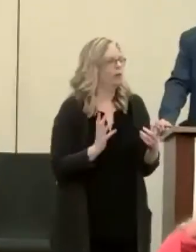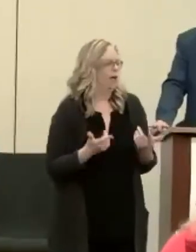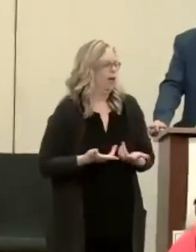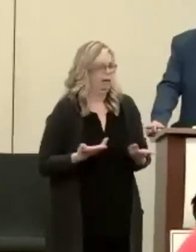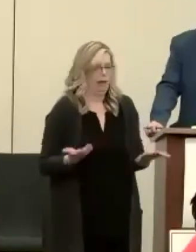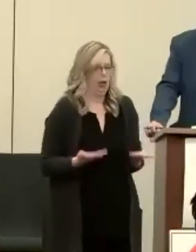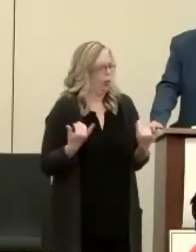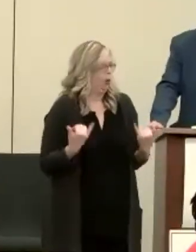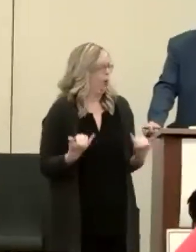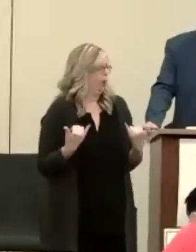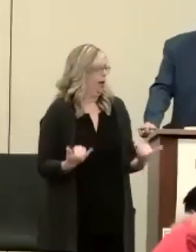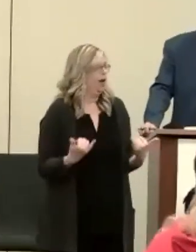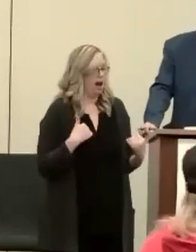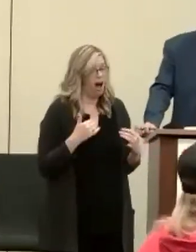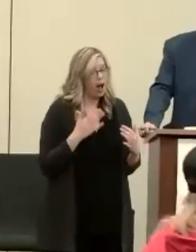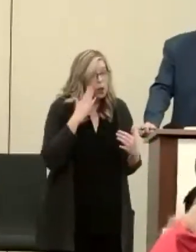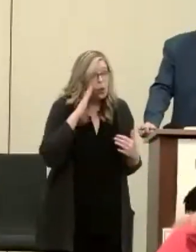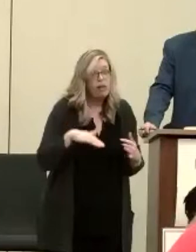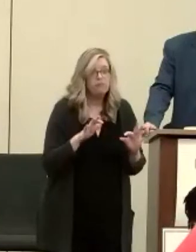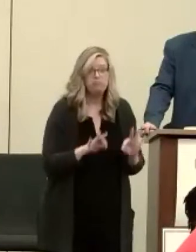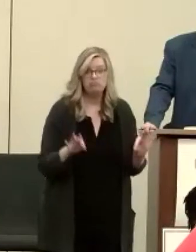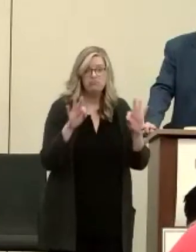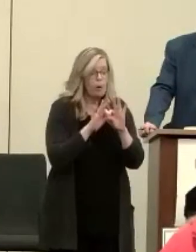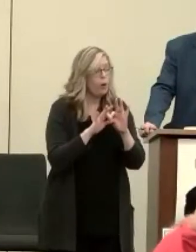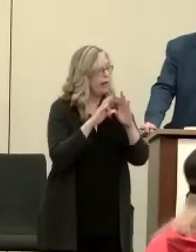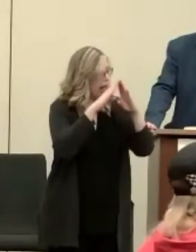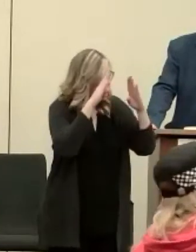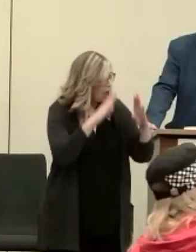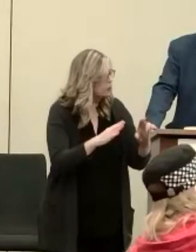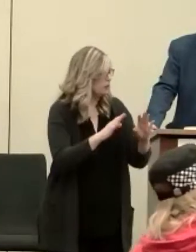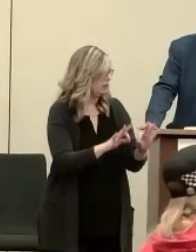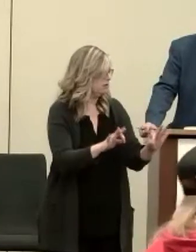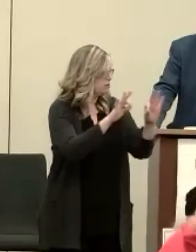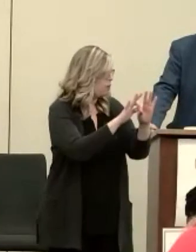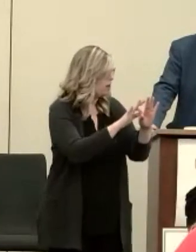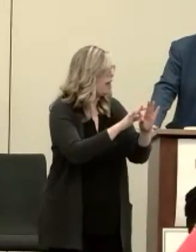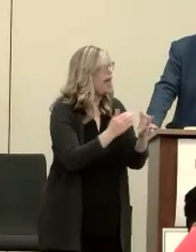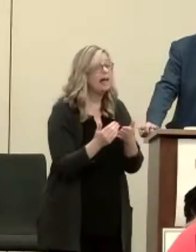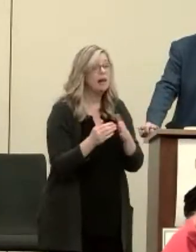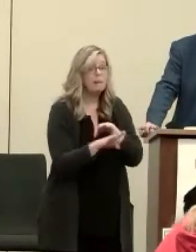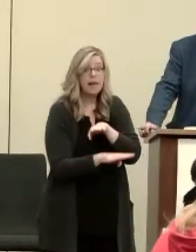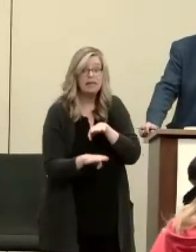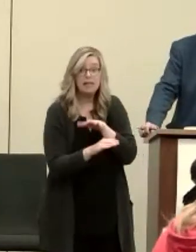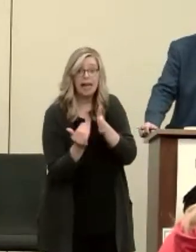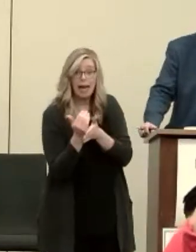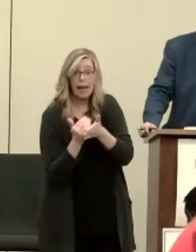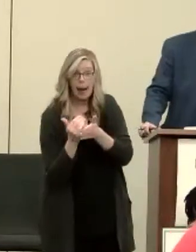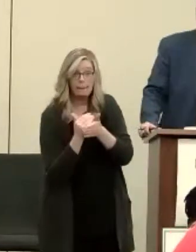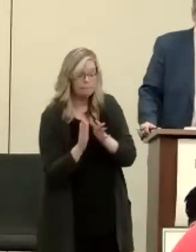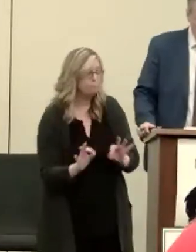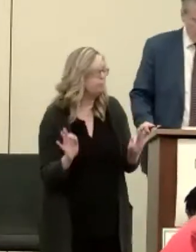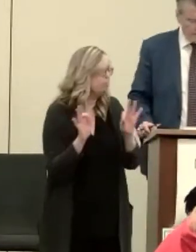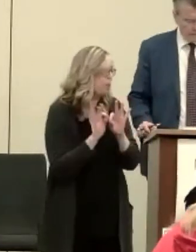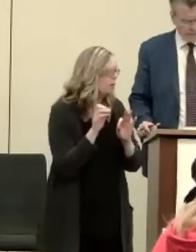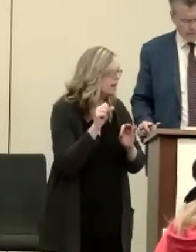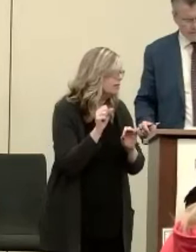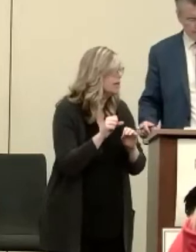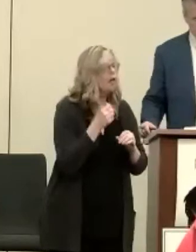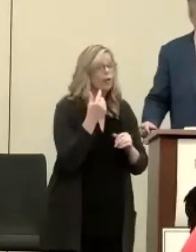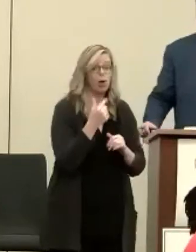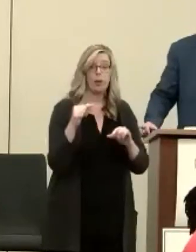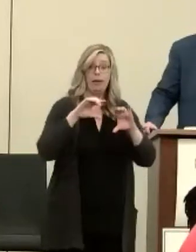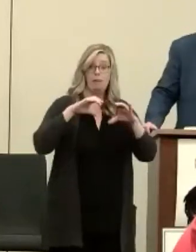how important housing is and how important a basic income guarantee is. So yes, a Green Party of Manitoba,